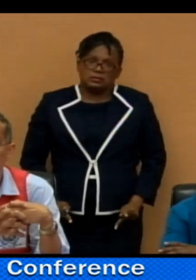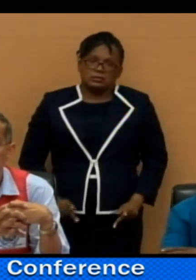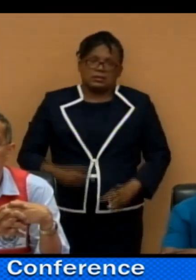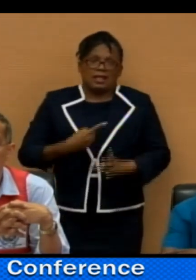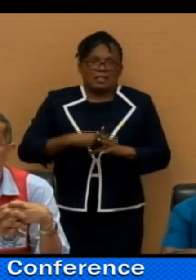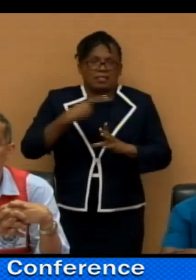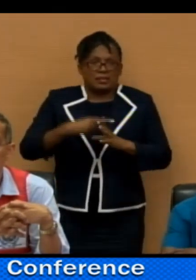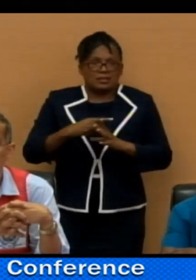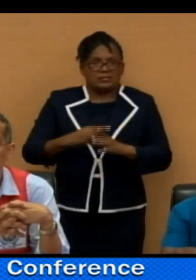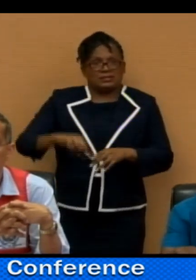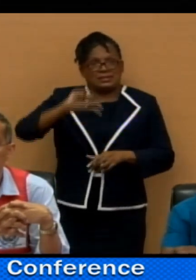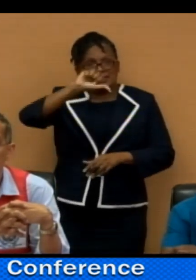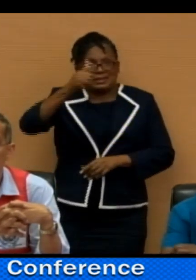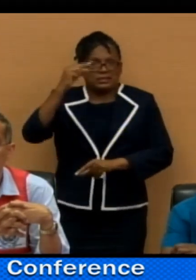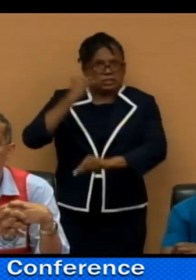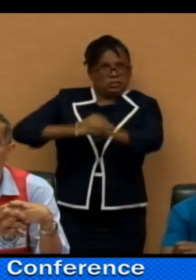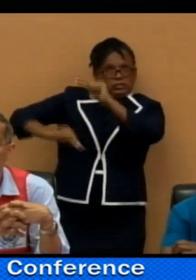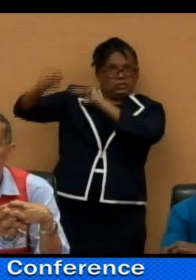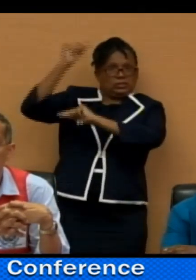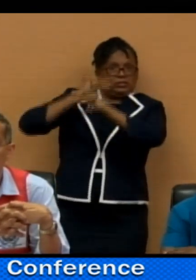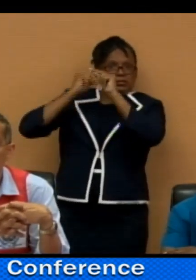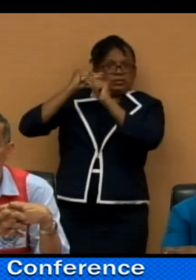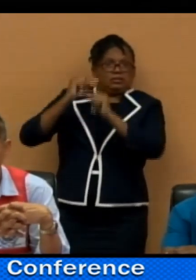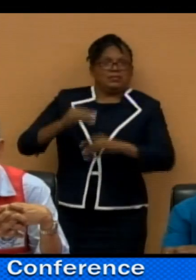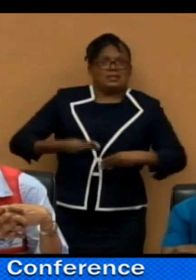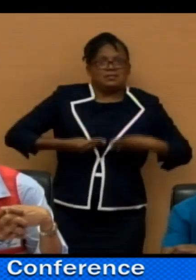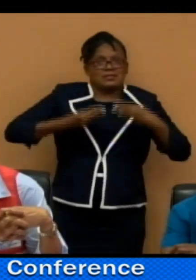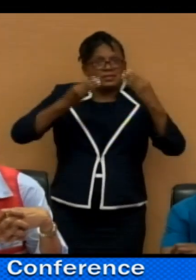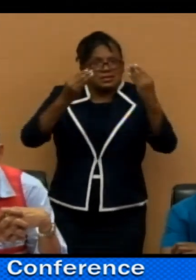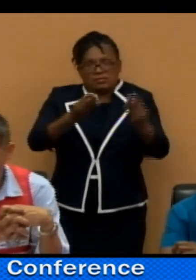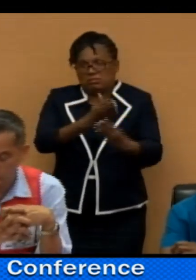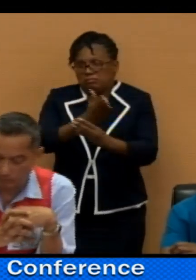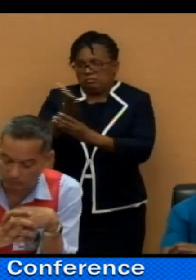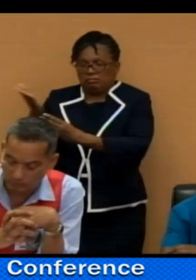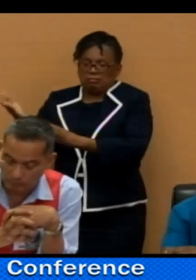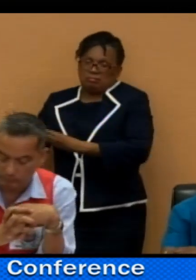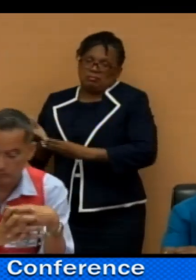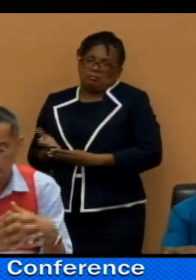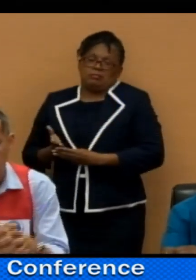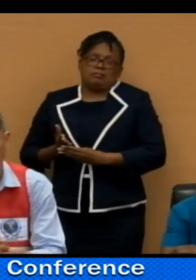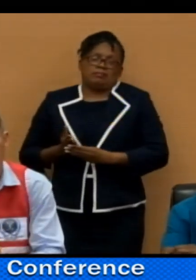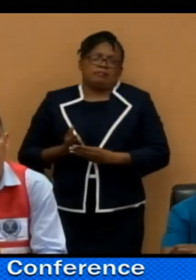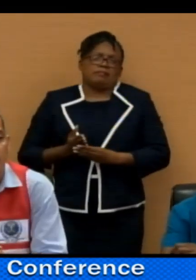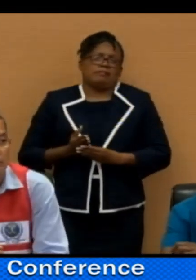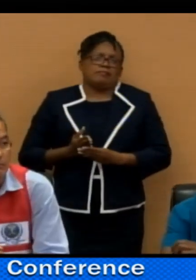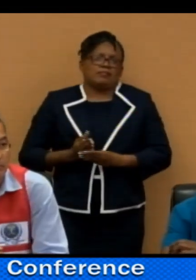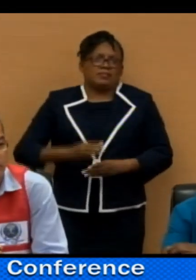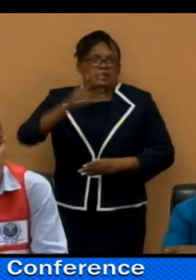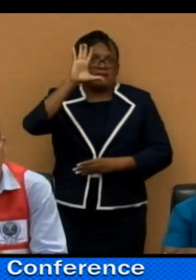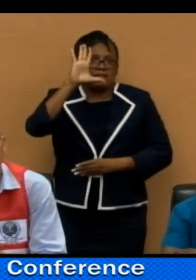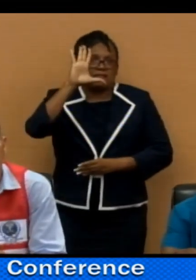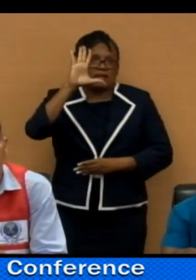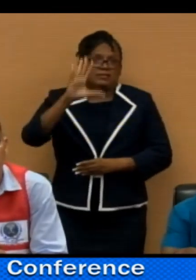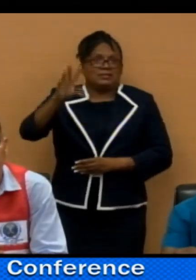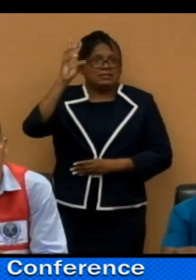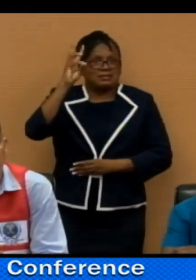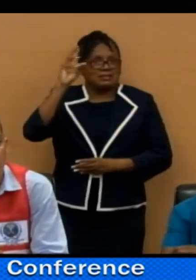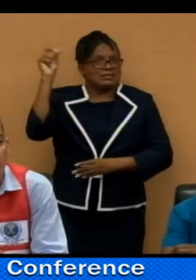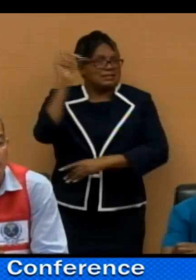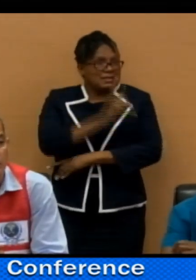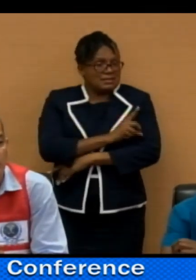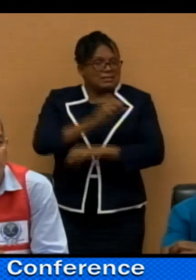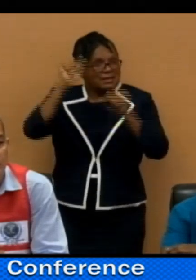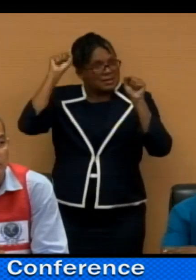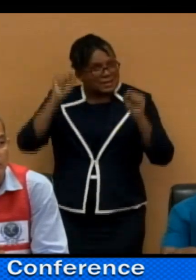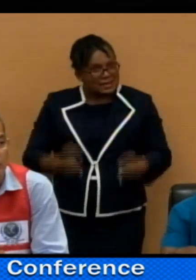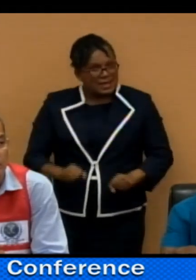on to persons, if there is 10 generations of passing it on, over a period of 5 to 6 days, countries